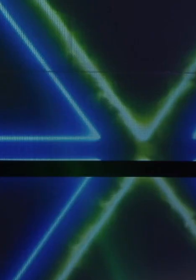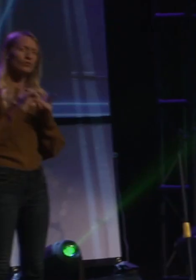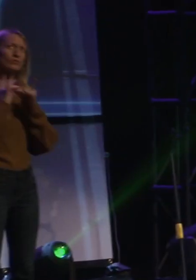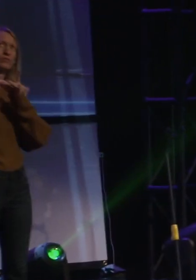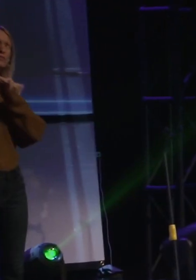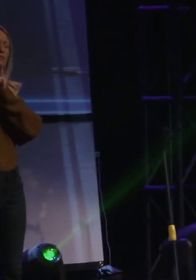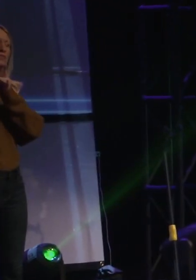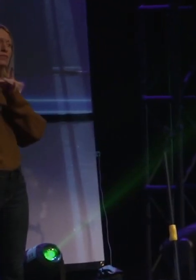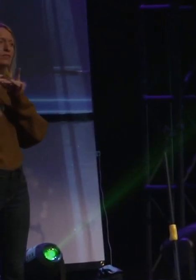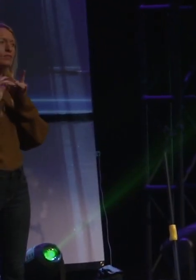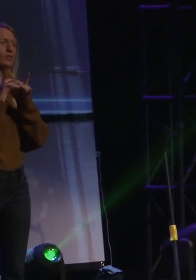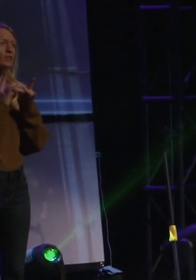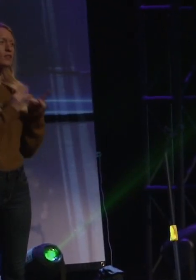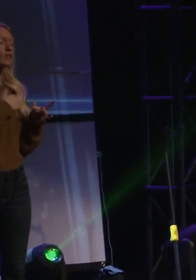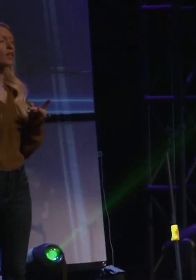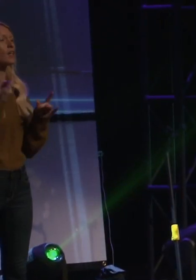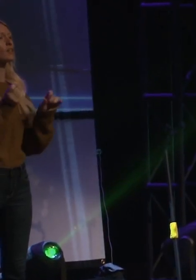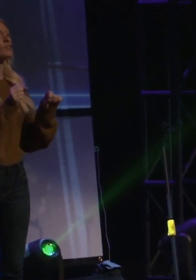stay